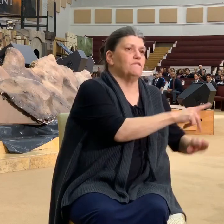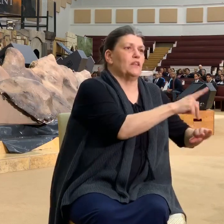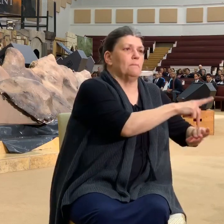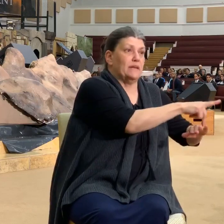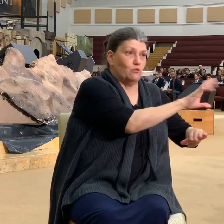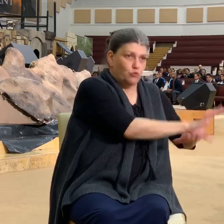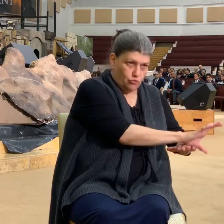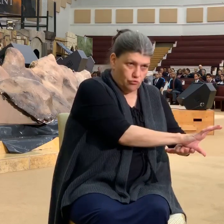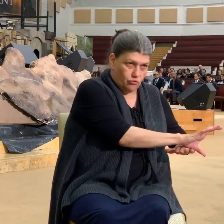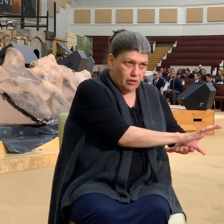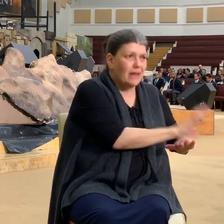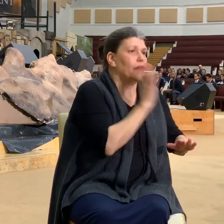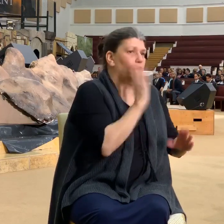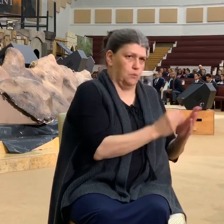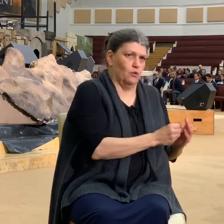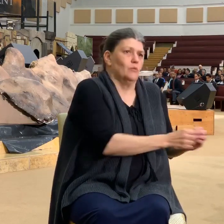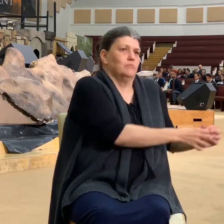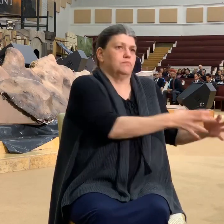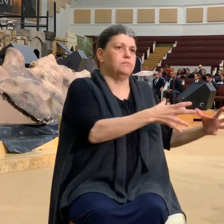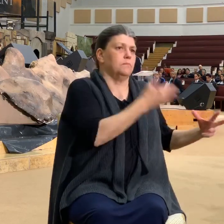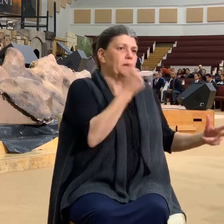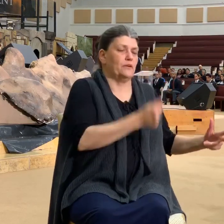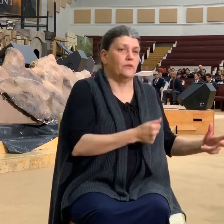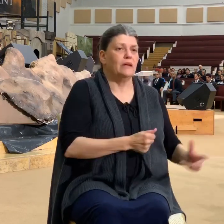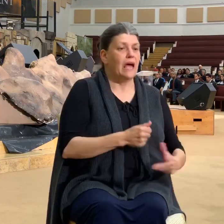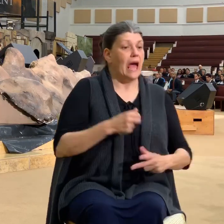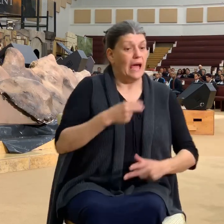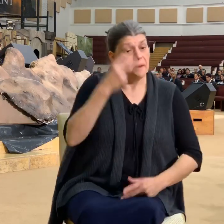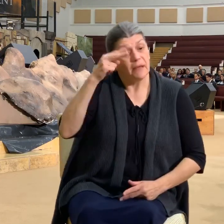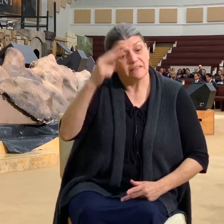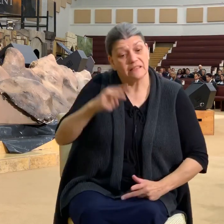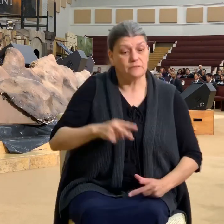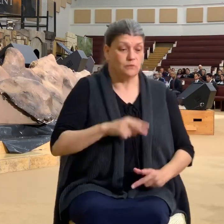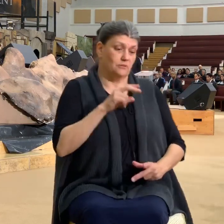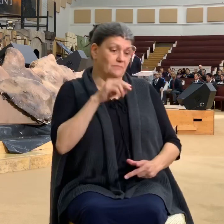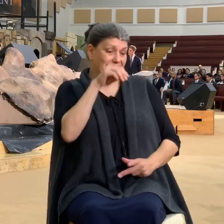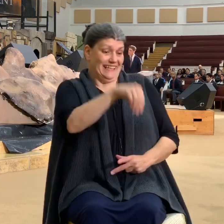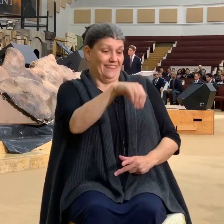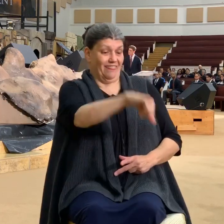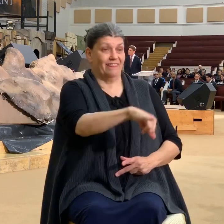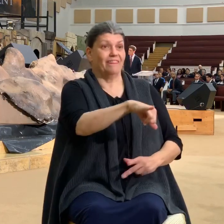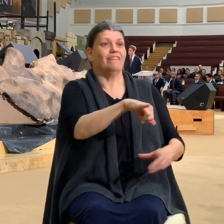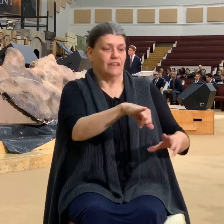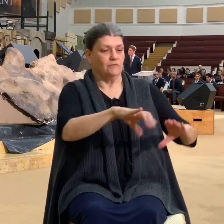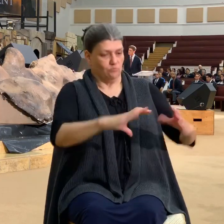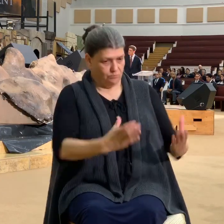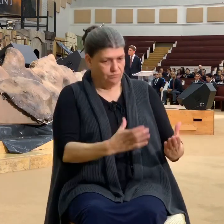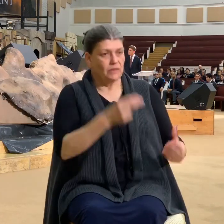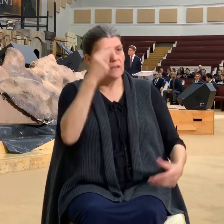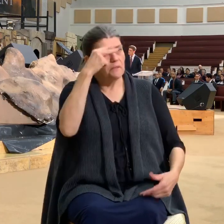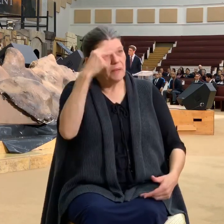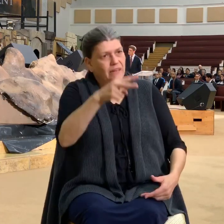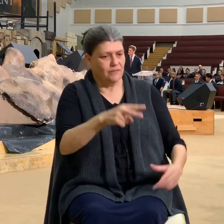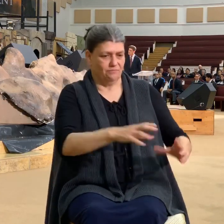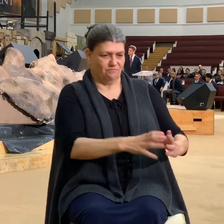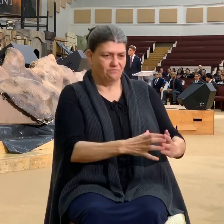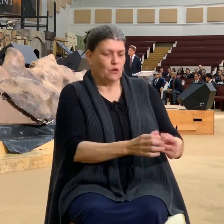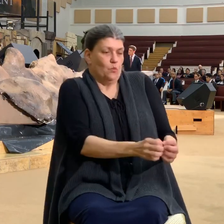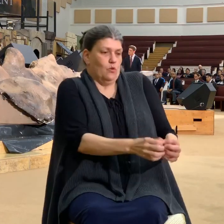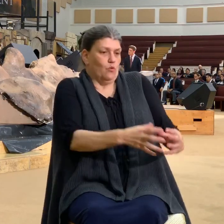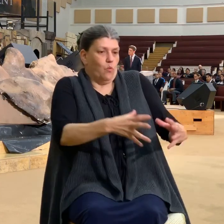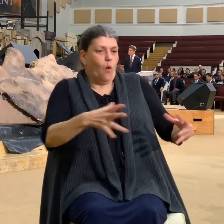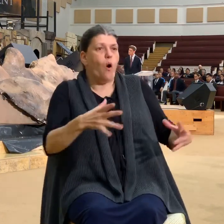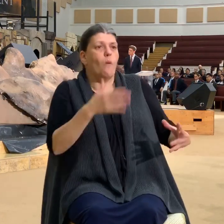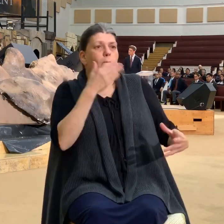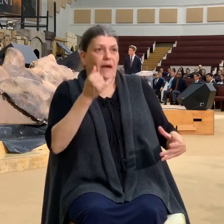going to grow better. Hispanics are going to grow better in their environment. And so, theoretically, the idea is because of